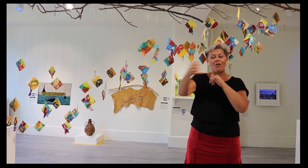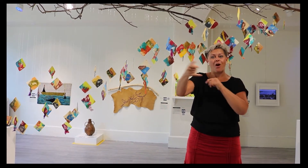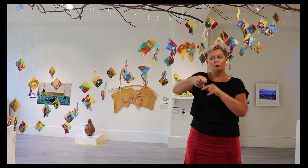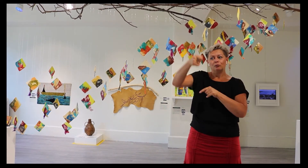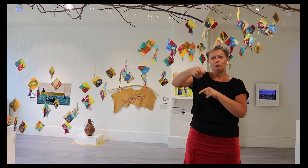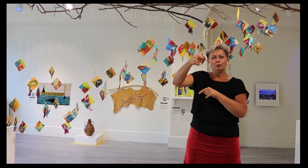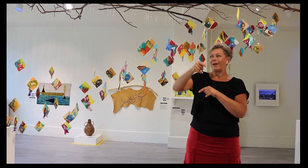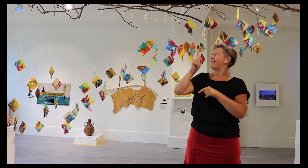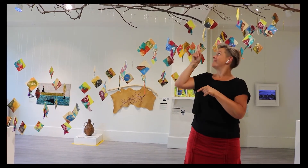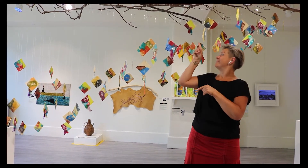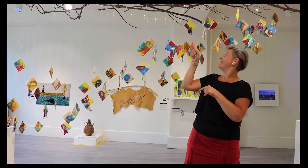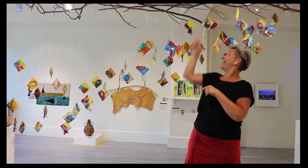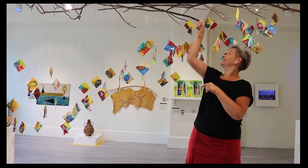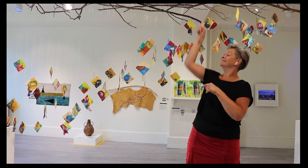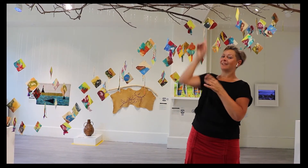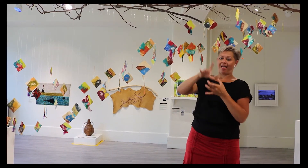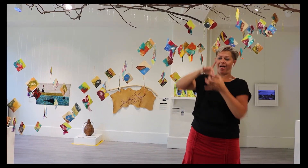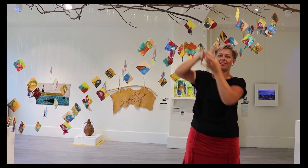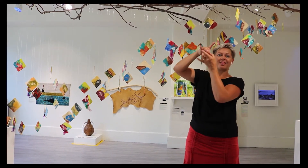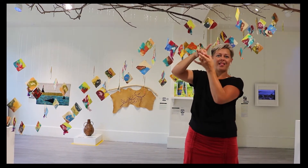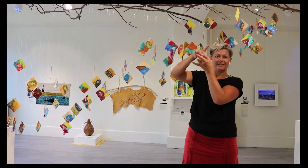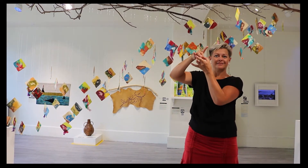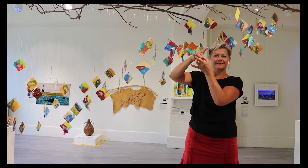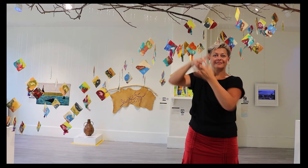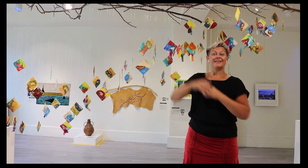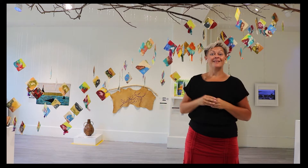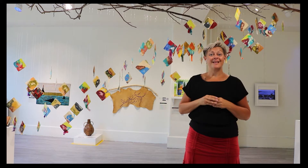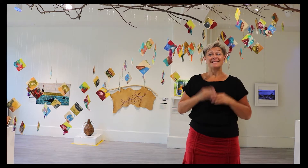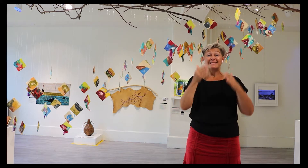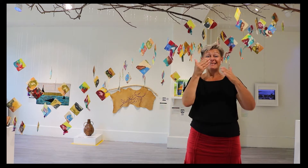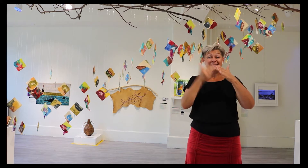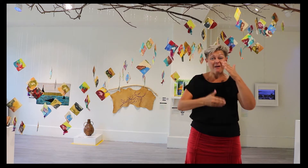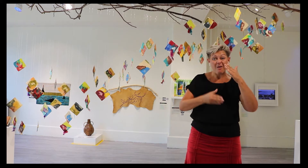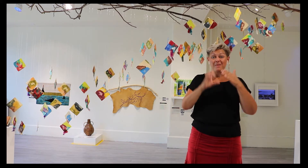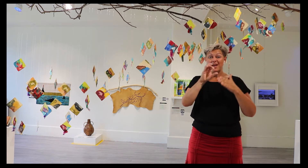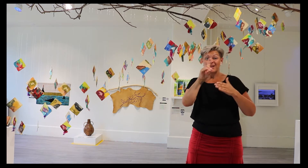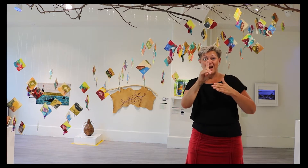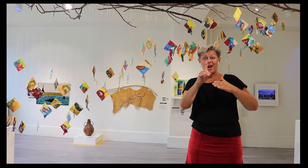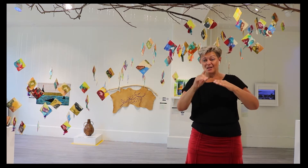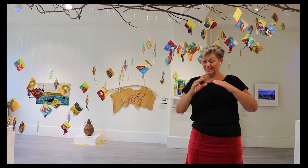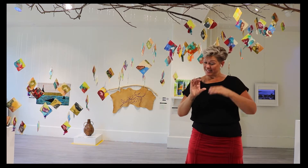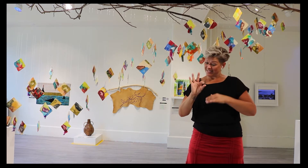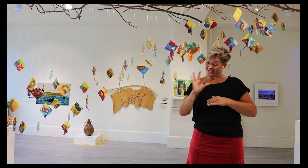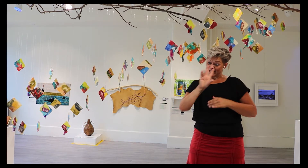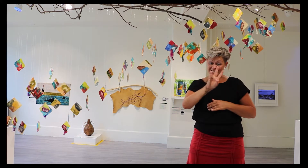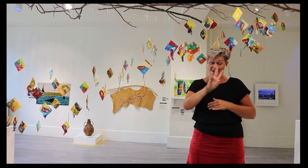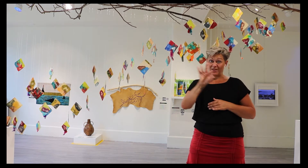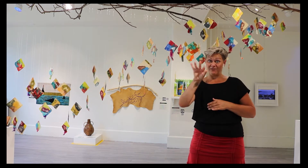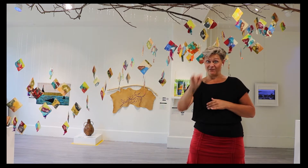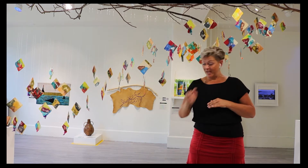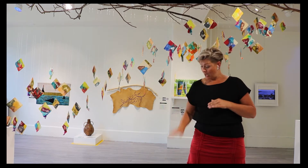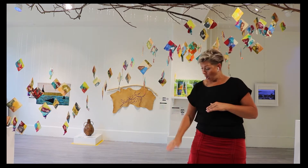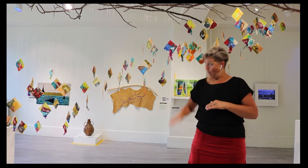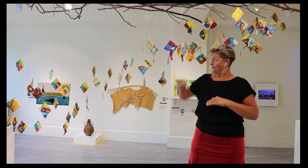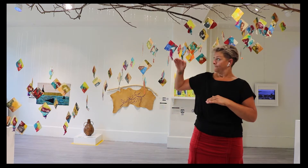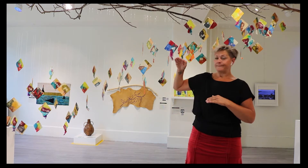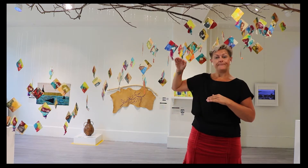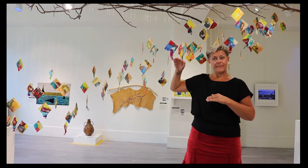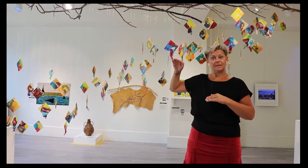the wood frame. At one end, the cards hang approximately 7 feet off the floor, cascading down to the